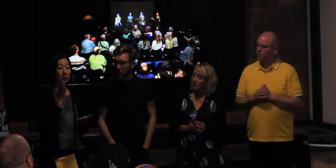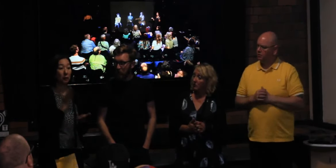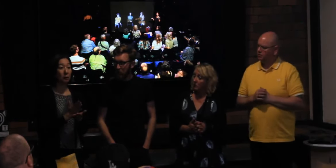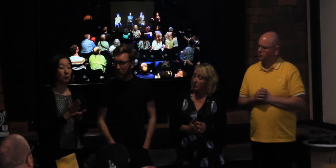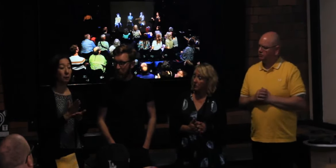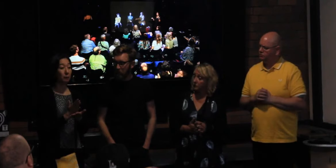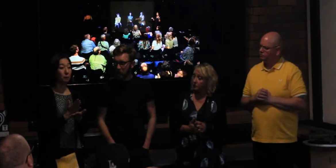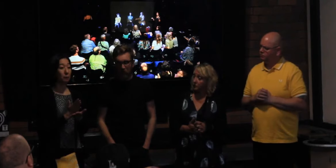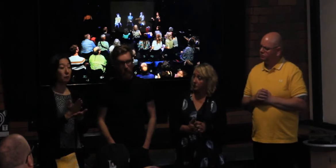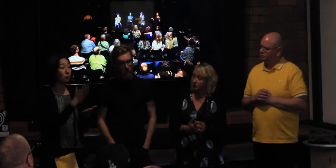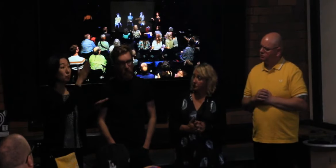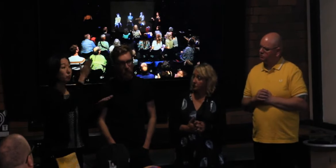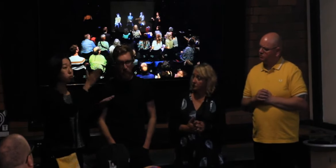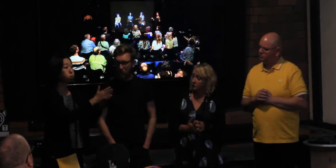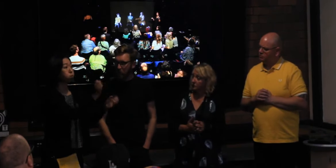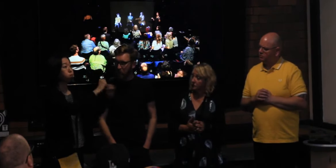I'll be honest with you.